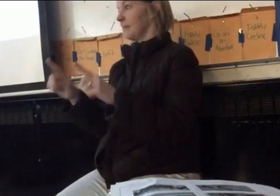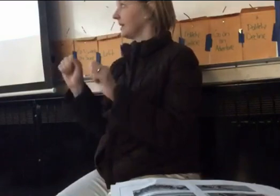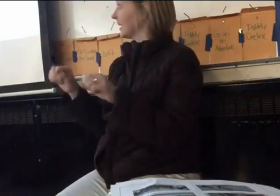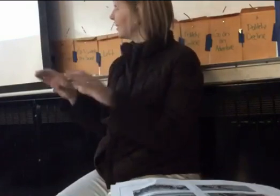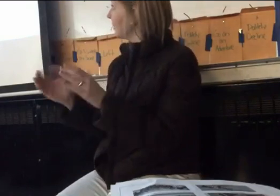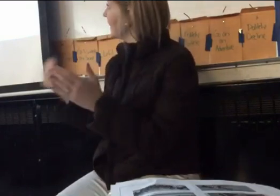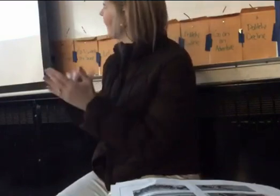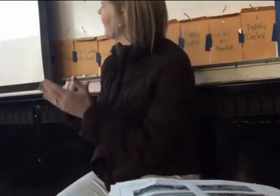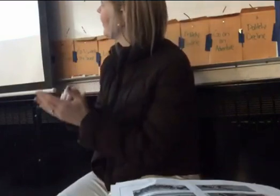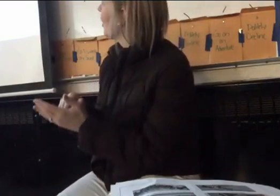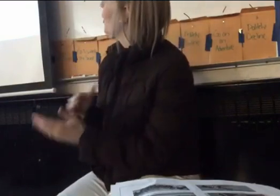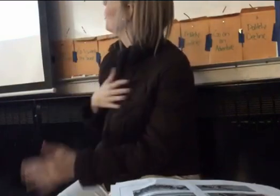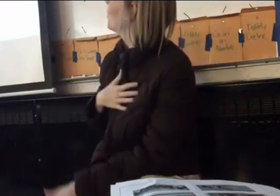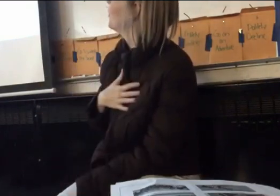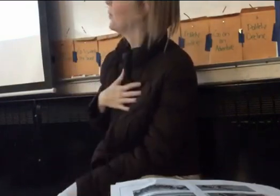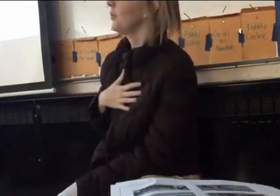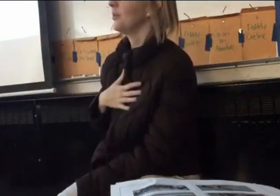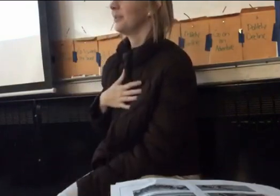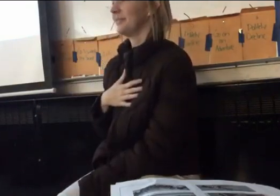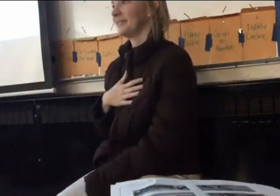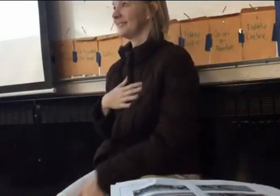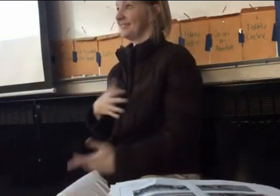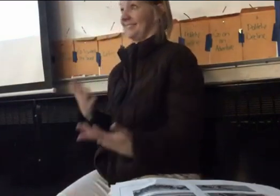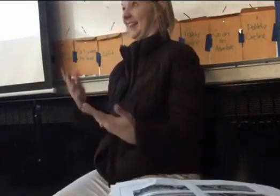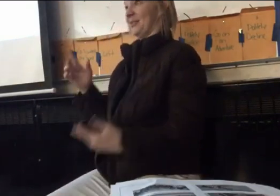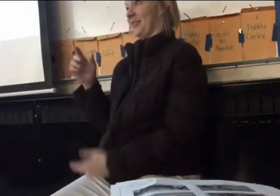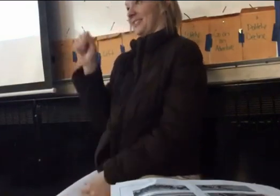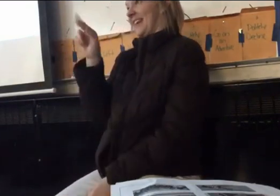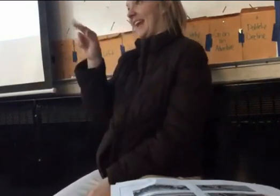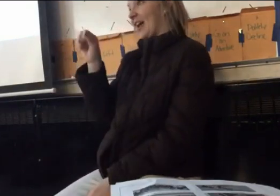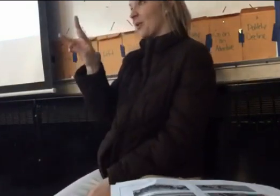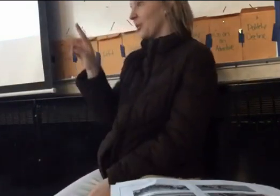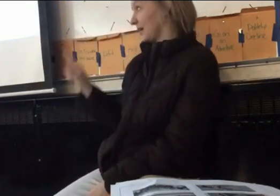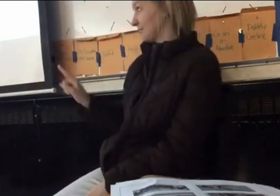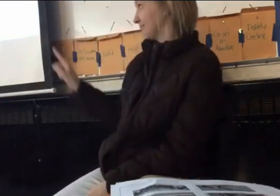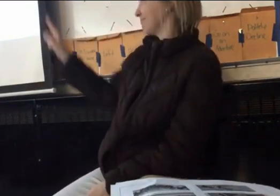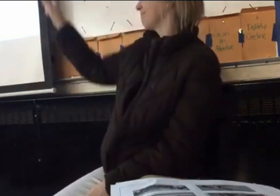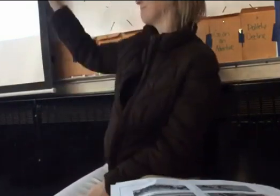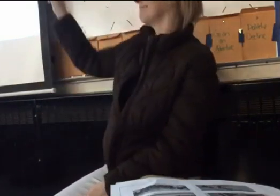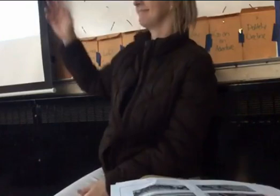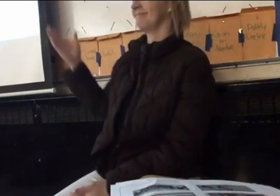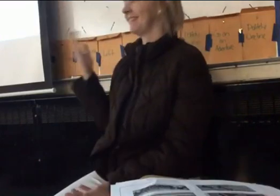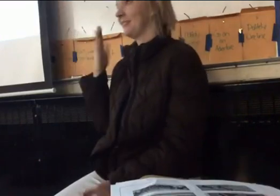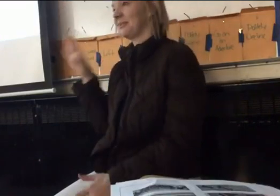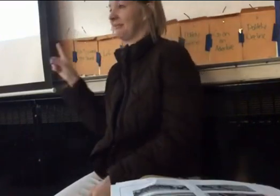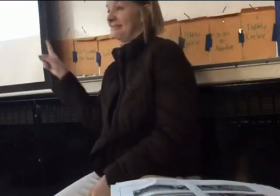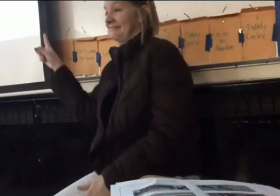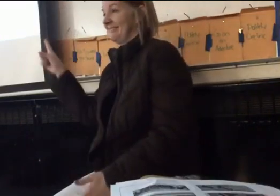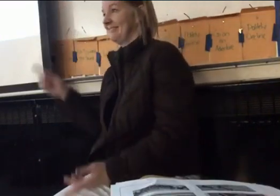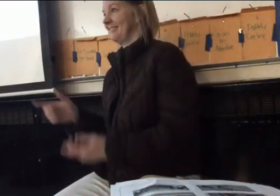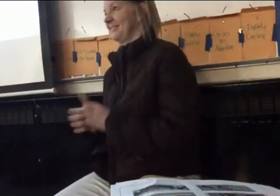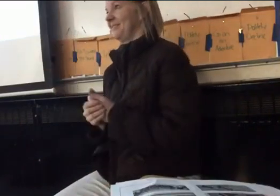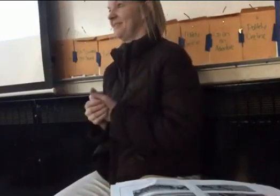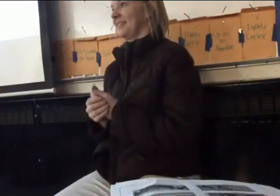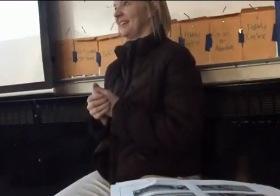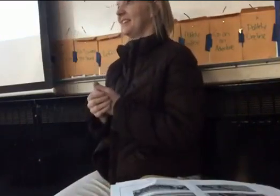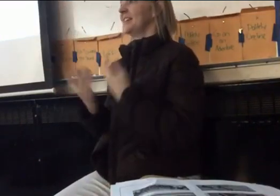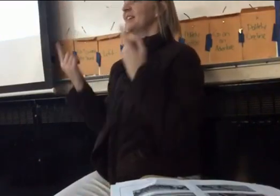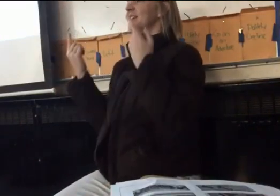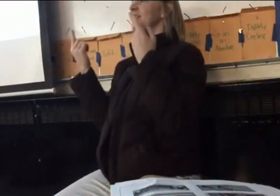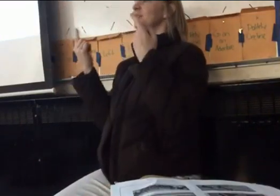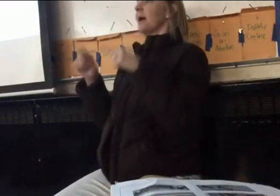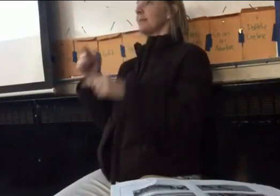again? Ooh. Okay. Anyways, so what happens is that basically the Gilded Age